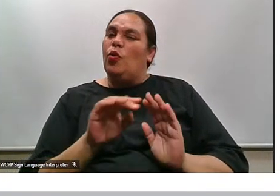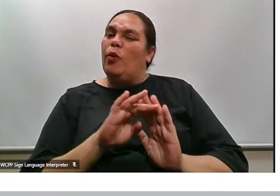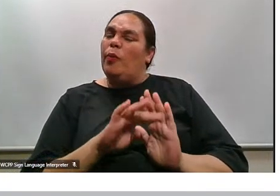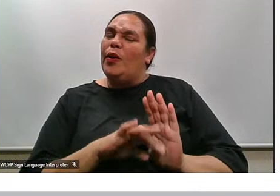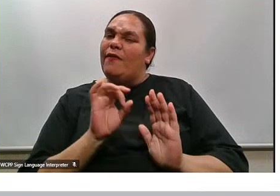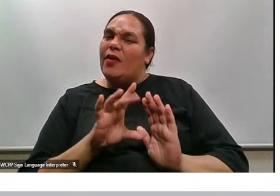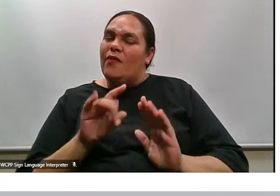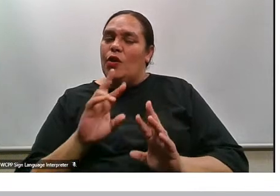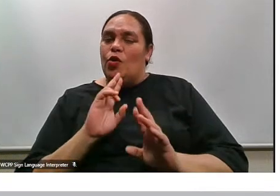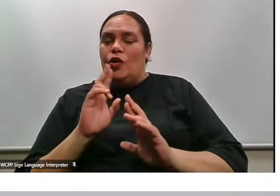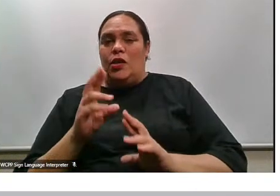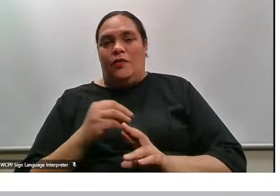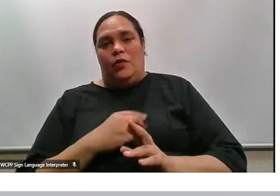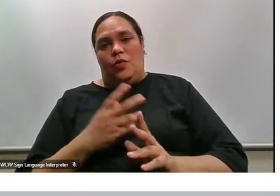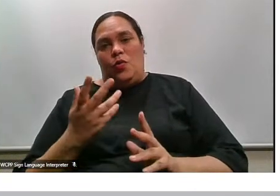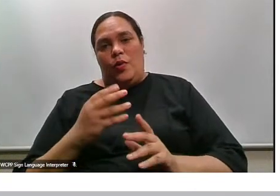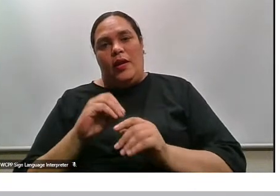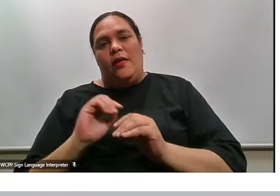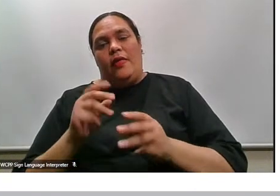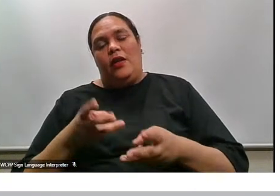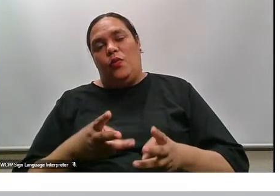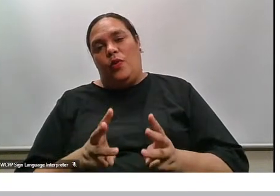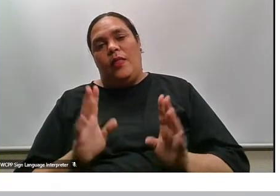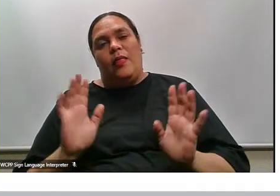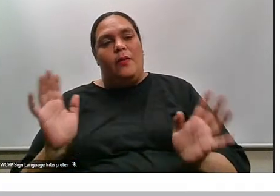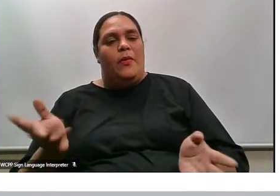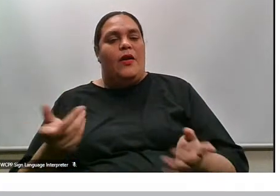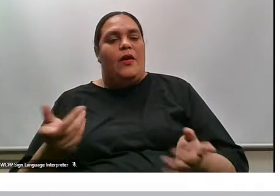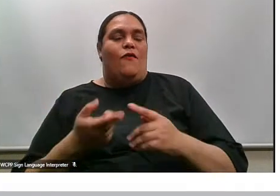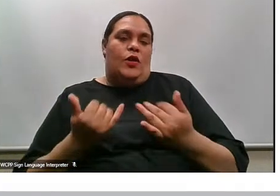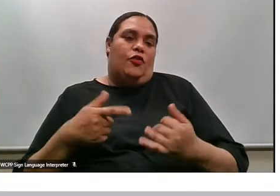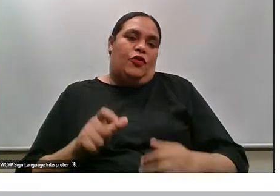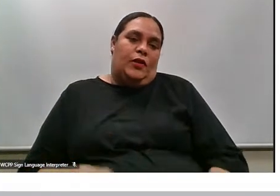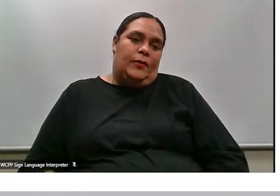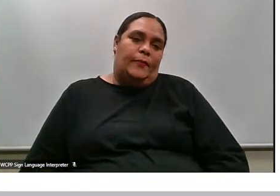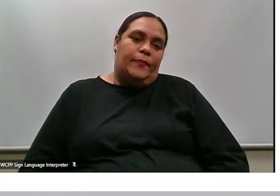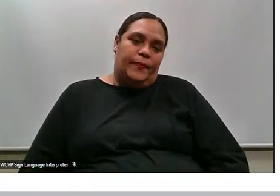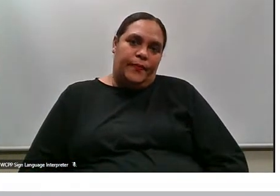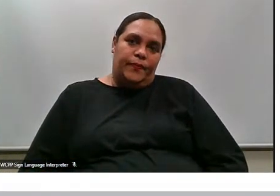you referring to in that regard? That will be that for now, Chair. Thank you.